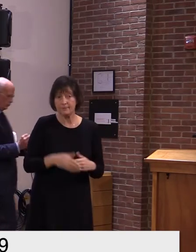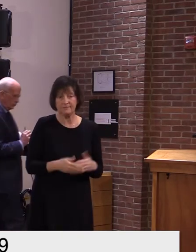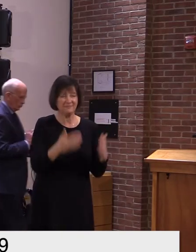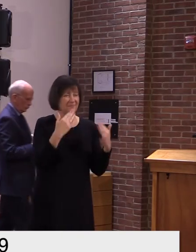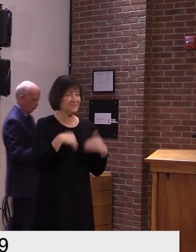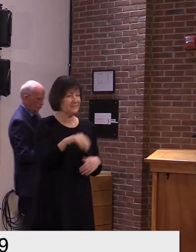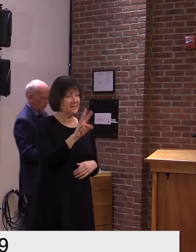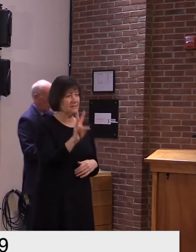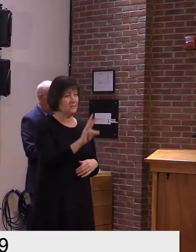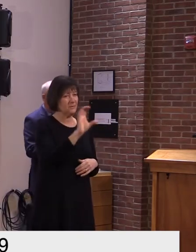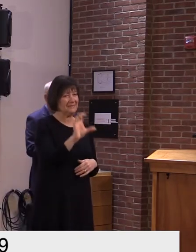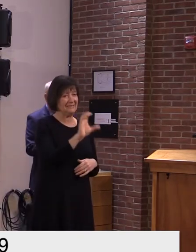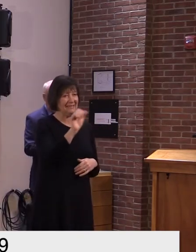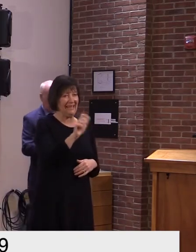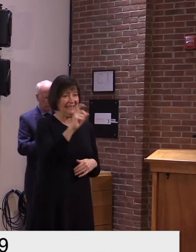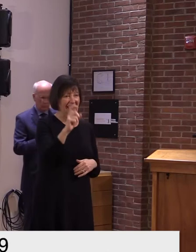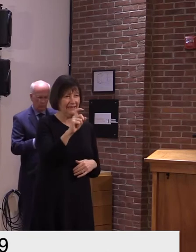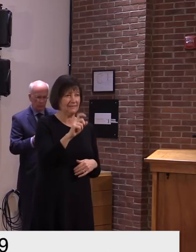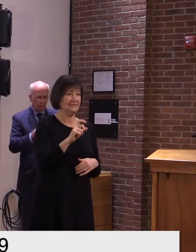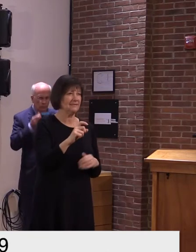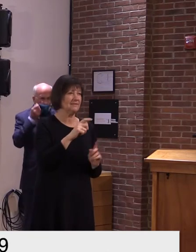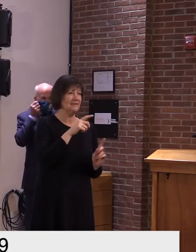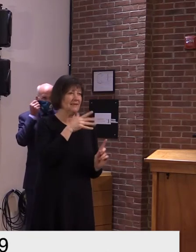Avery, WCAX.